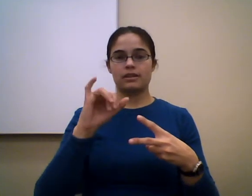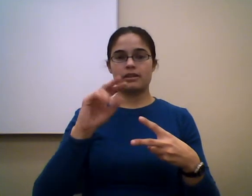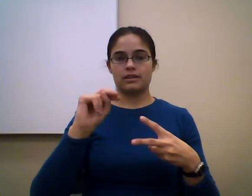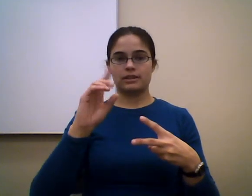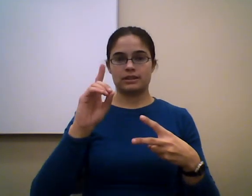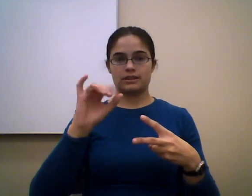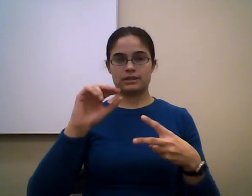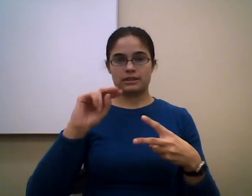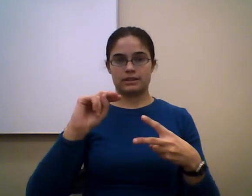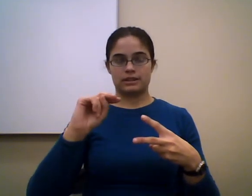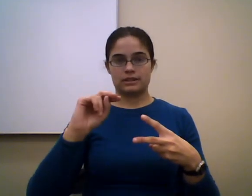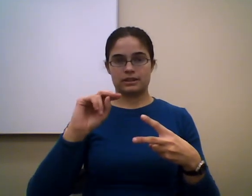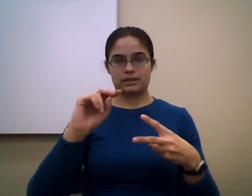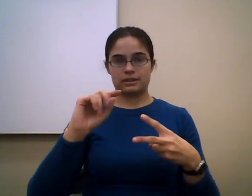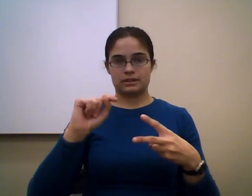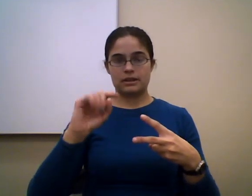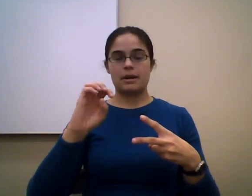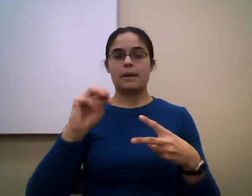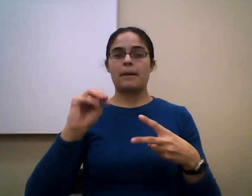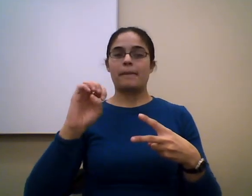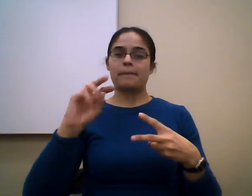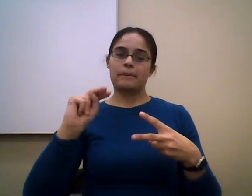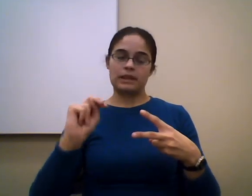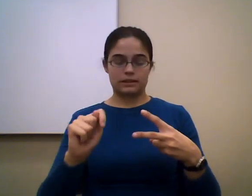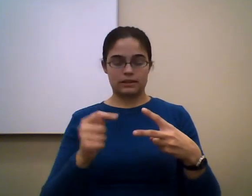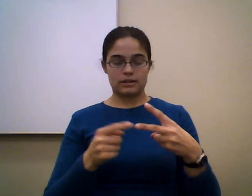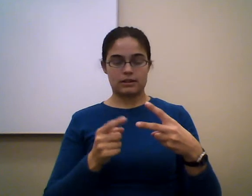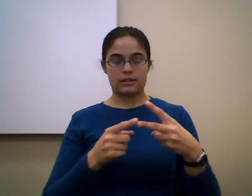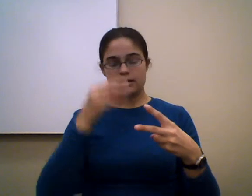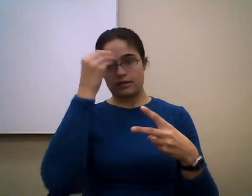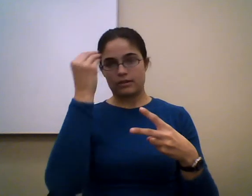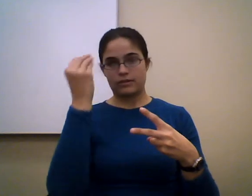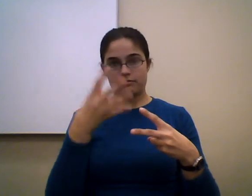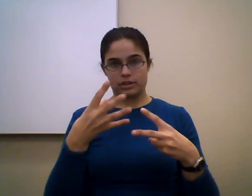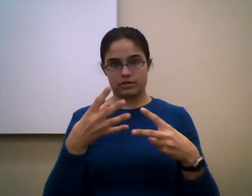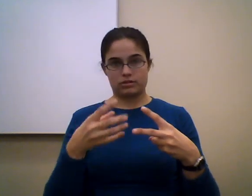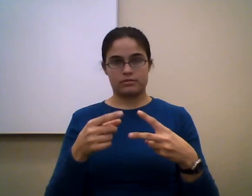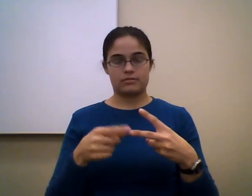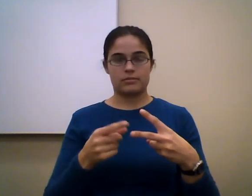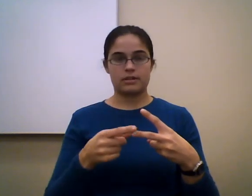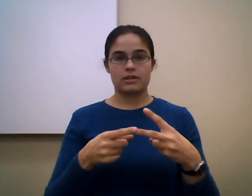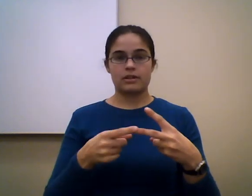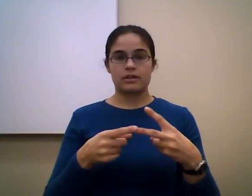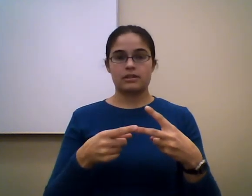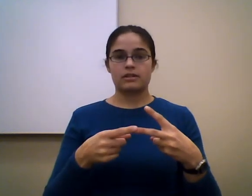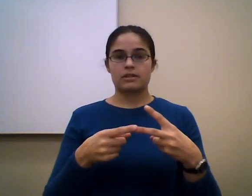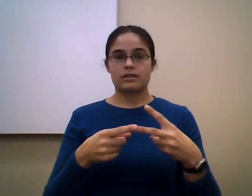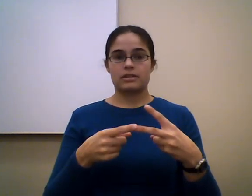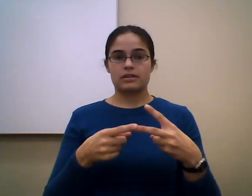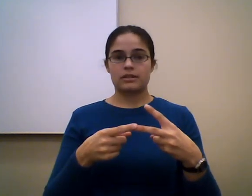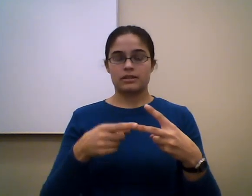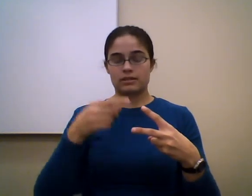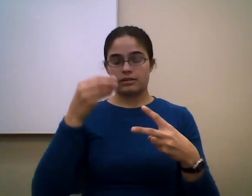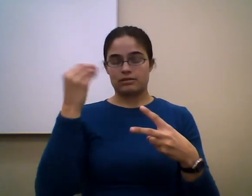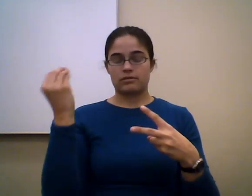information. The information is the formal charges, written charges by the prosecutor. The indictment is